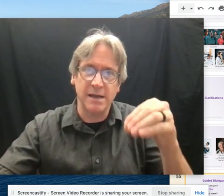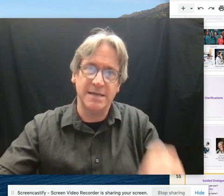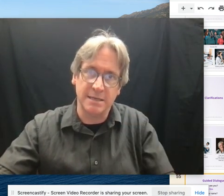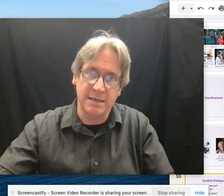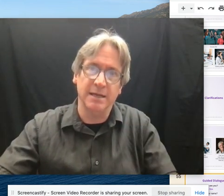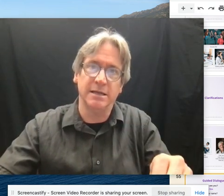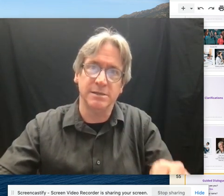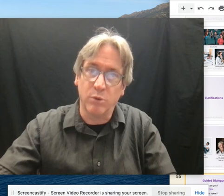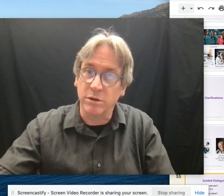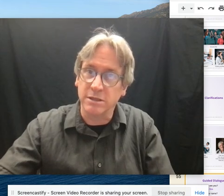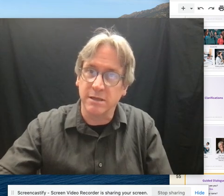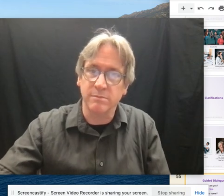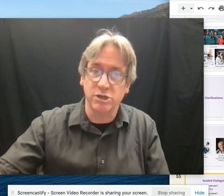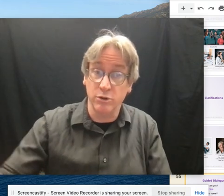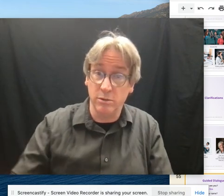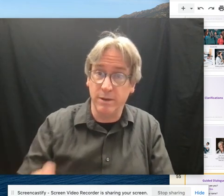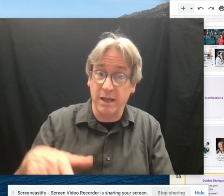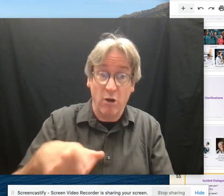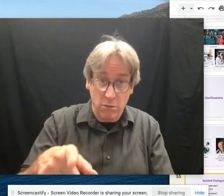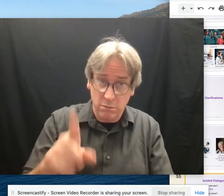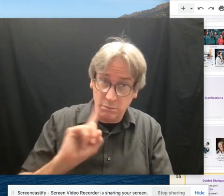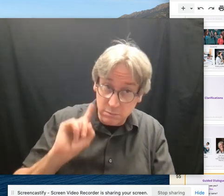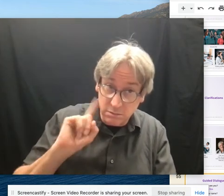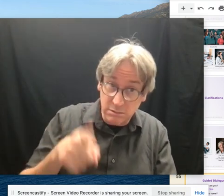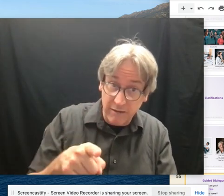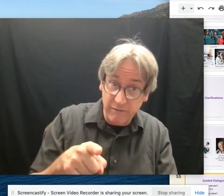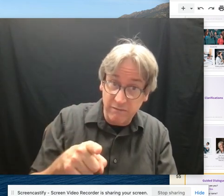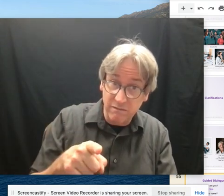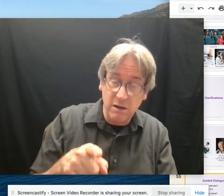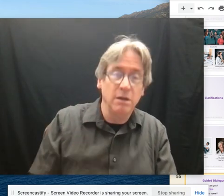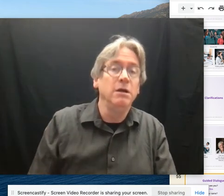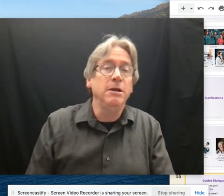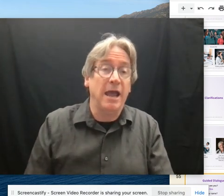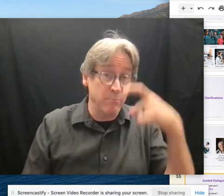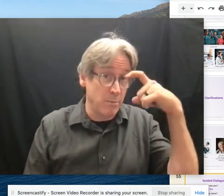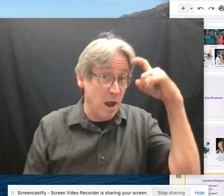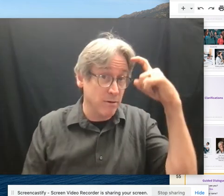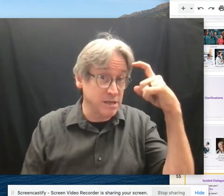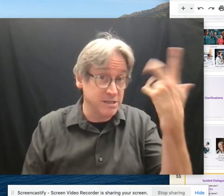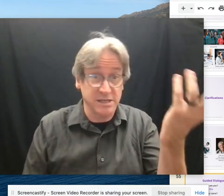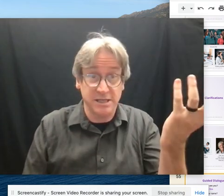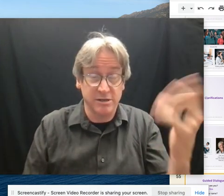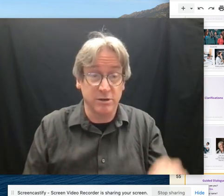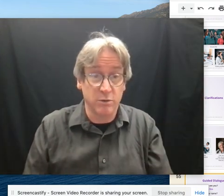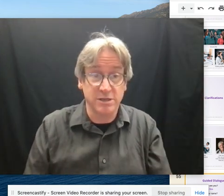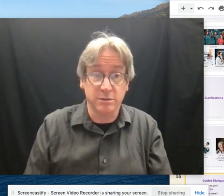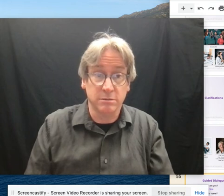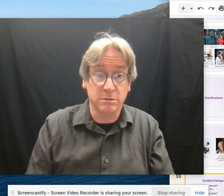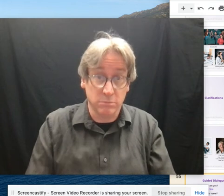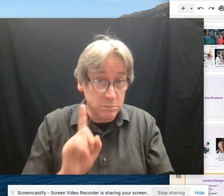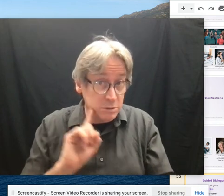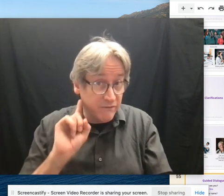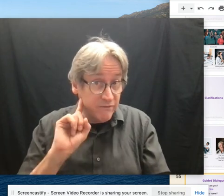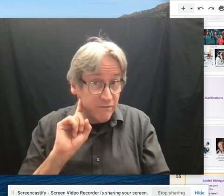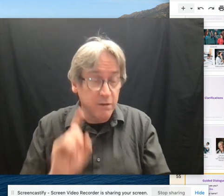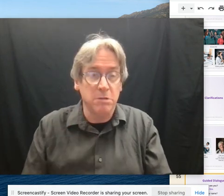of their identity, and it's important to them. So you can be like, deaf? And remember, eyebrows up because it's a yes/no question.